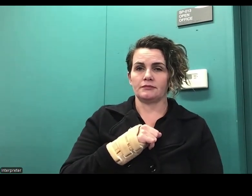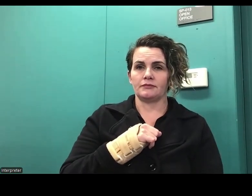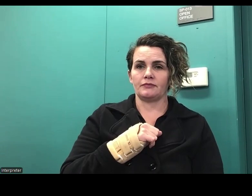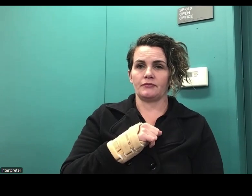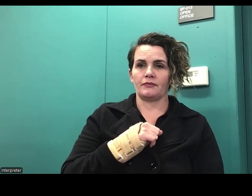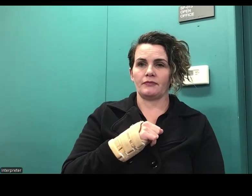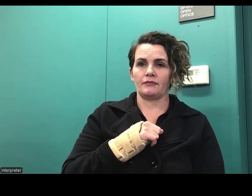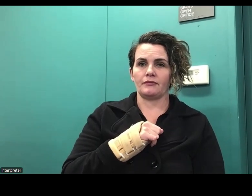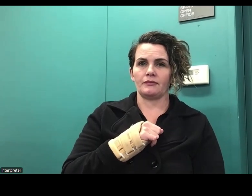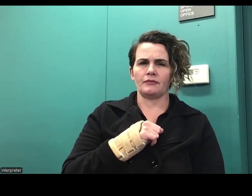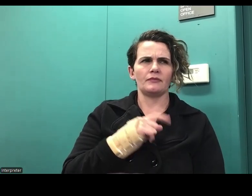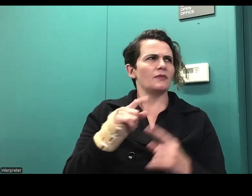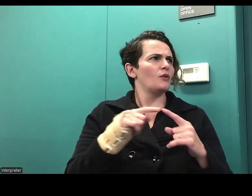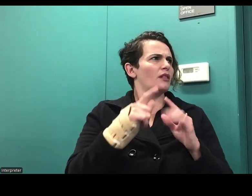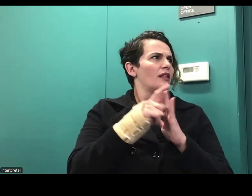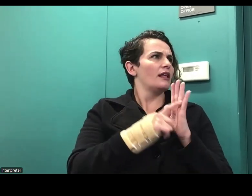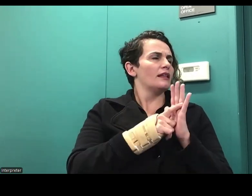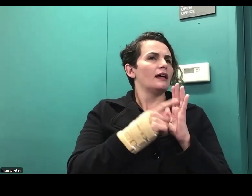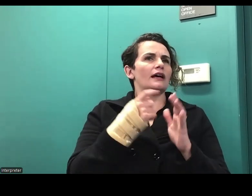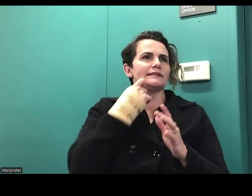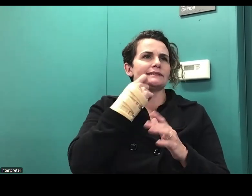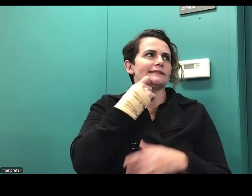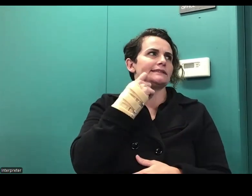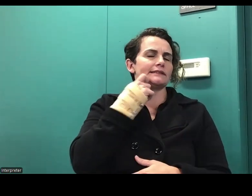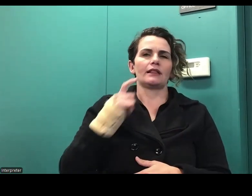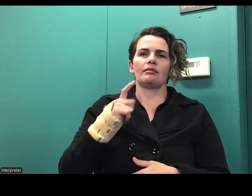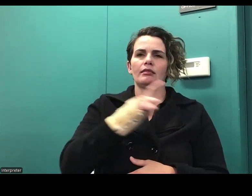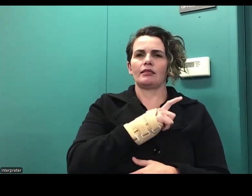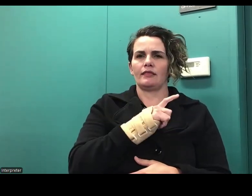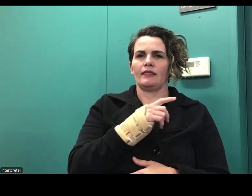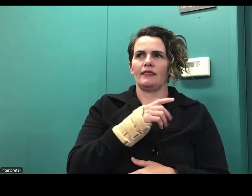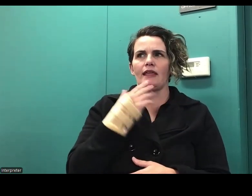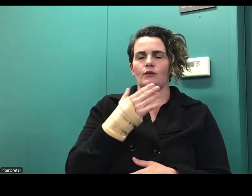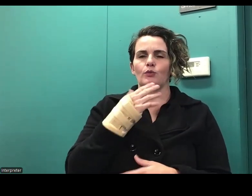So when did this law come into? Just last session. Just last session.